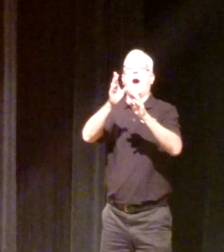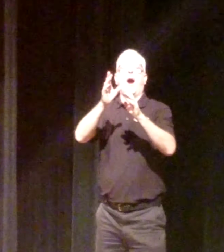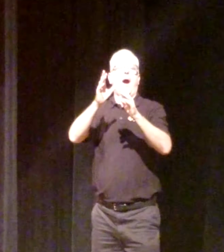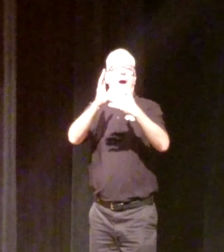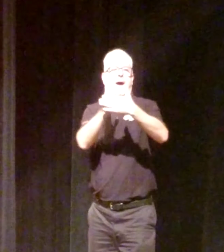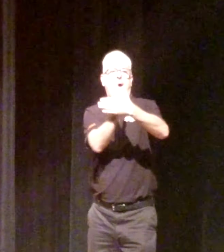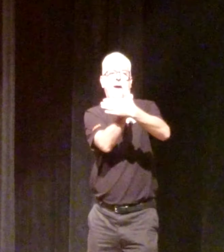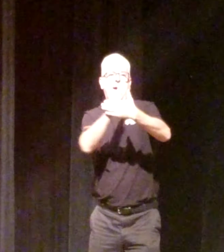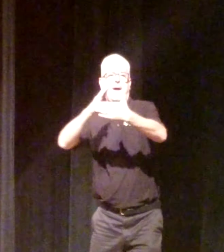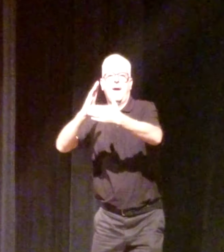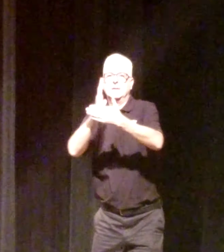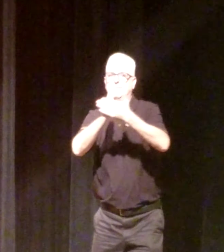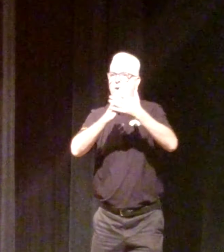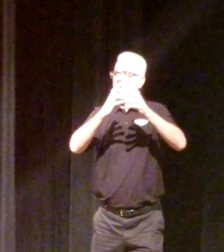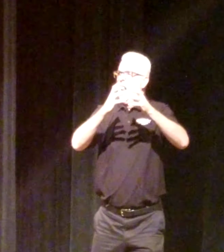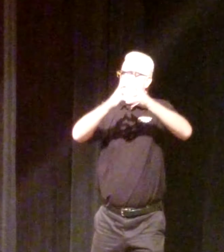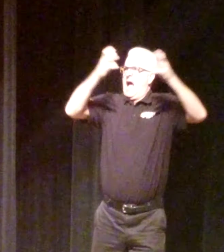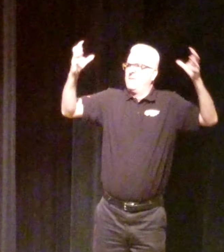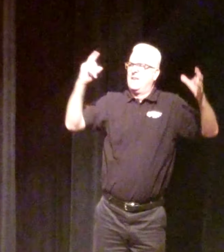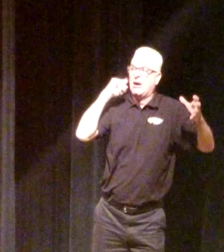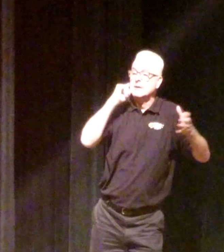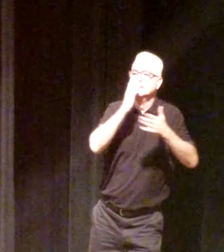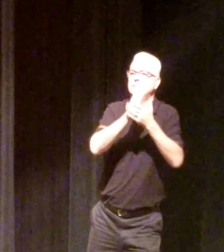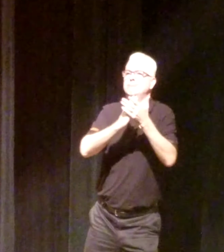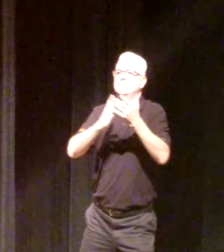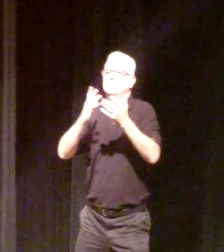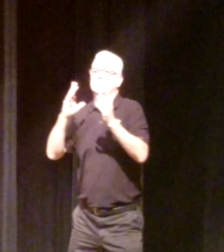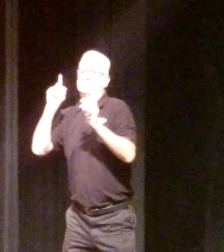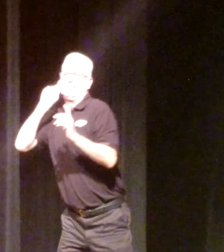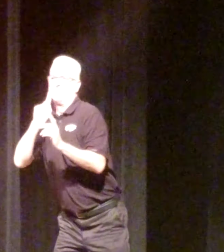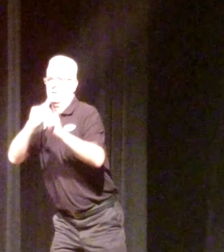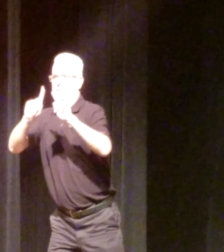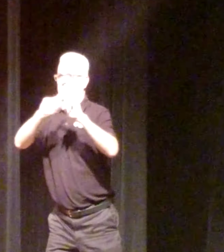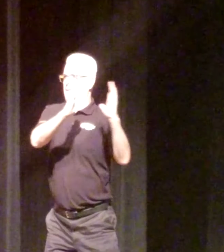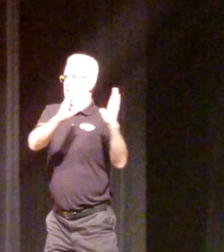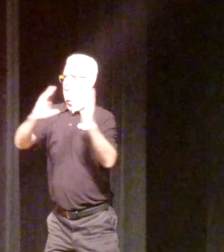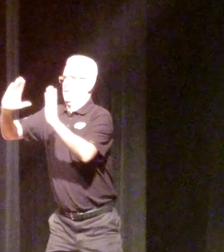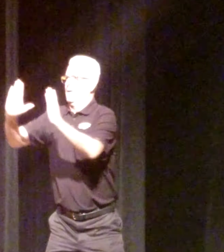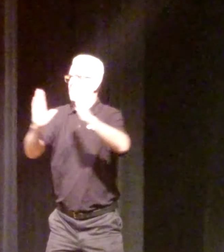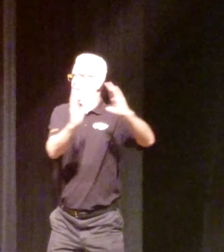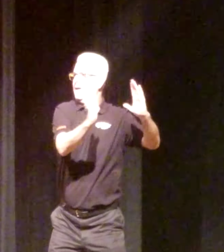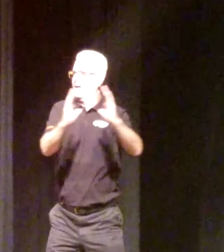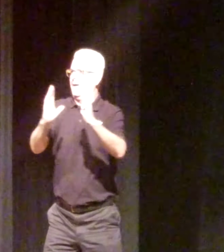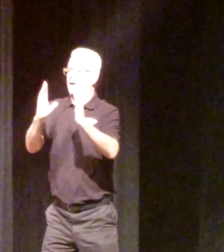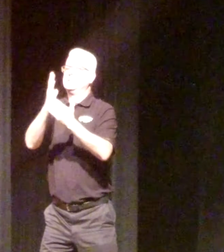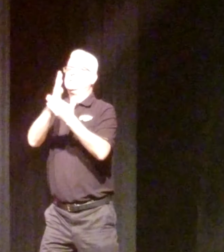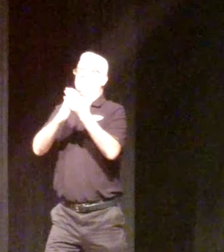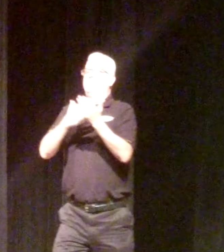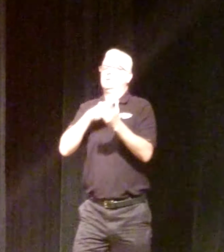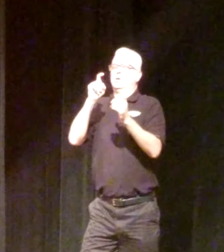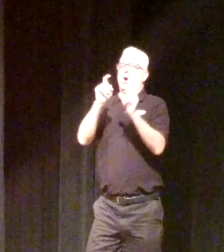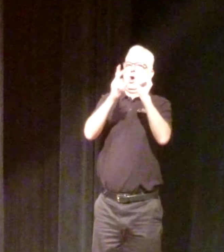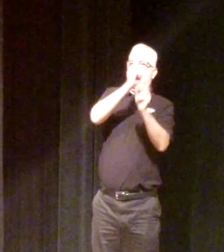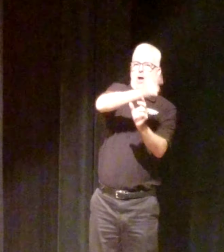hearing person, that range of hearing loss or not. That whole range would be under the word deaf. But some